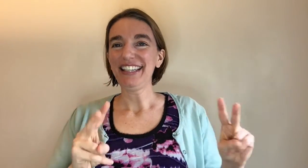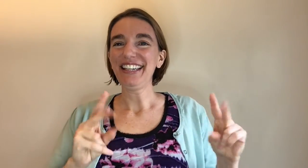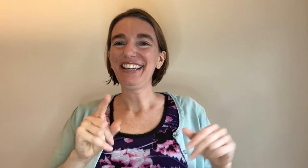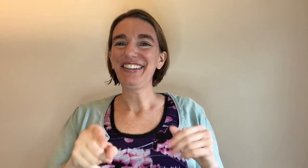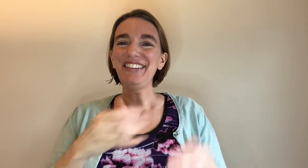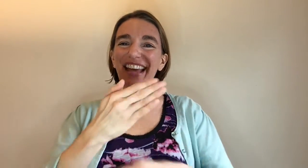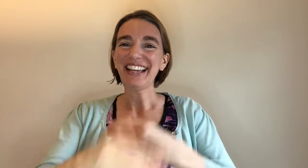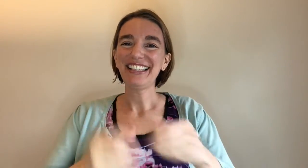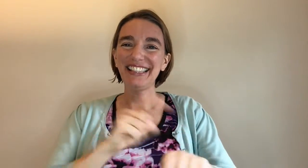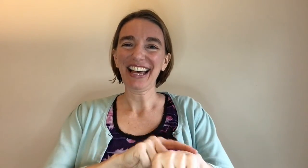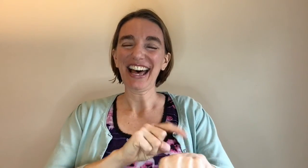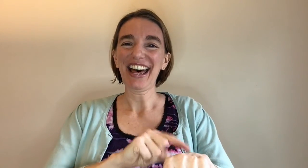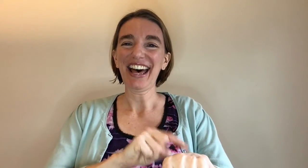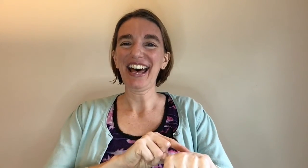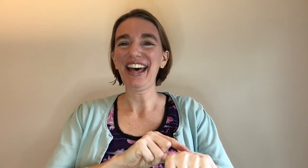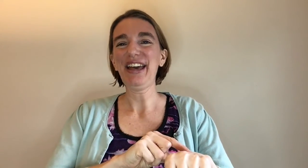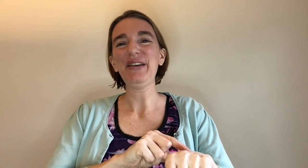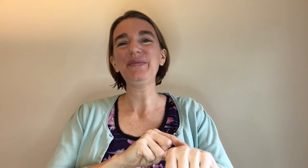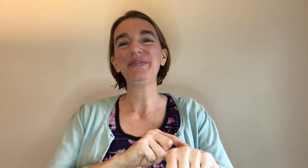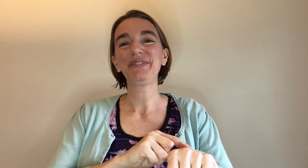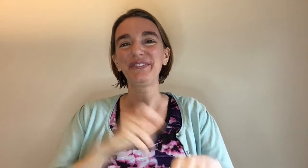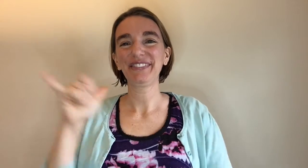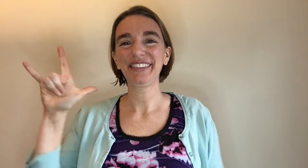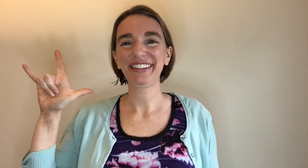See you next time.